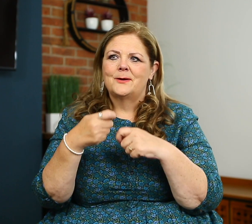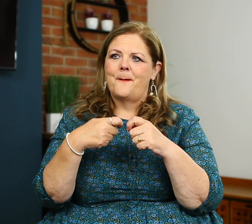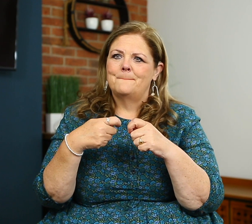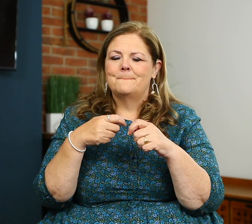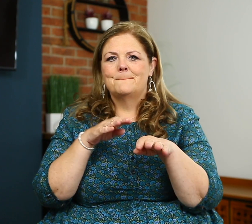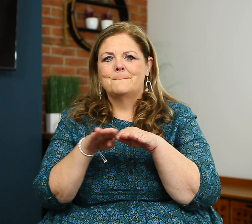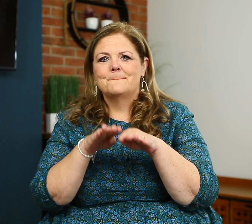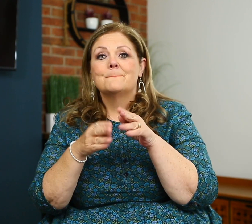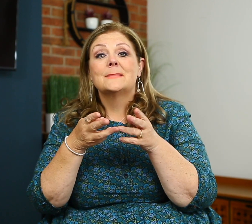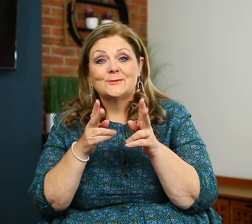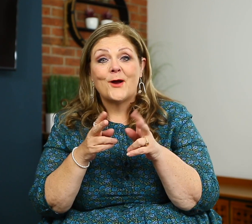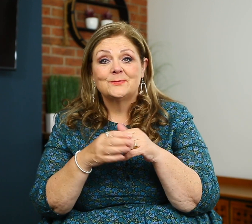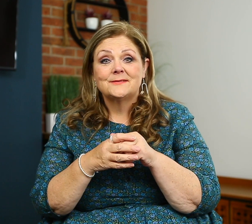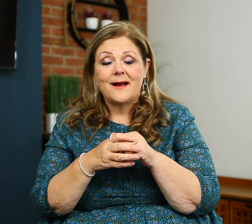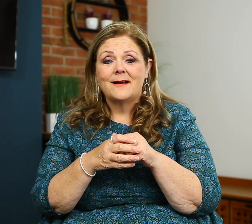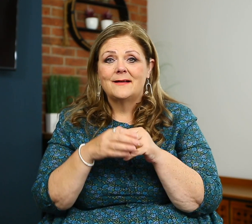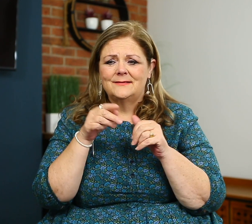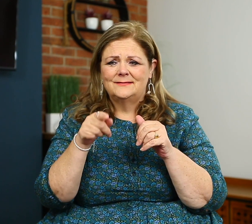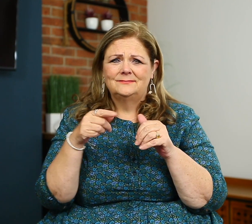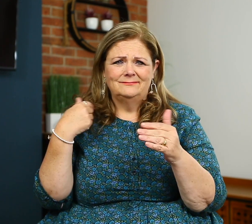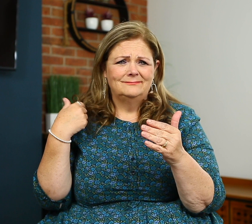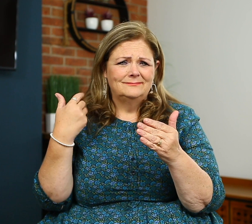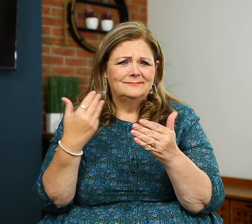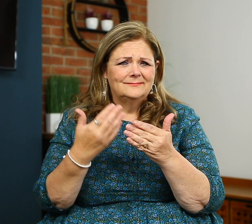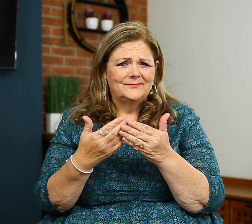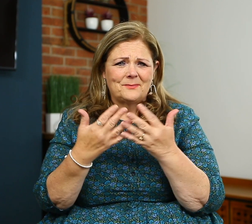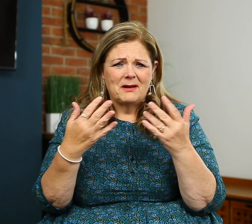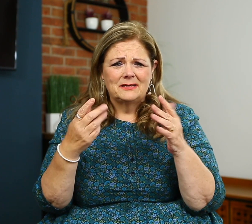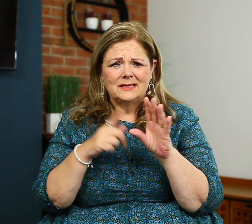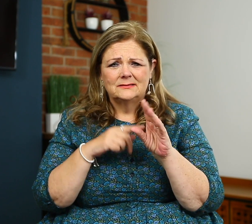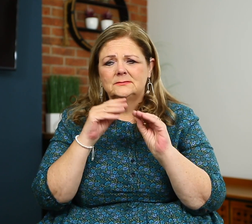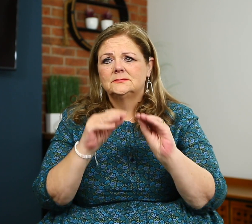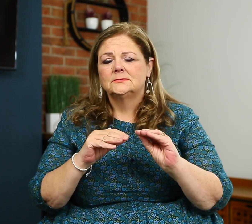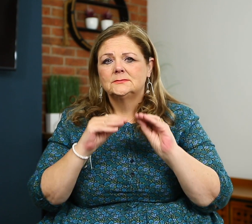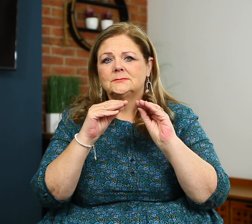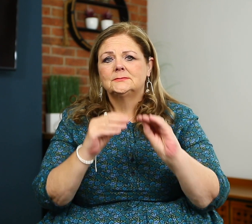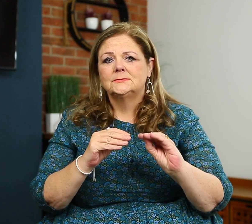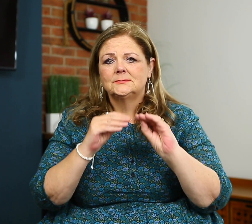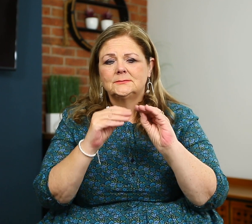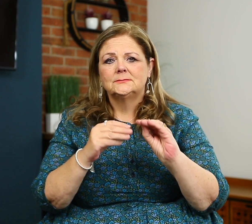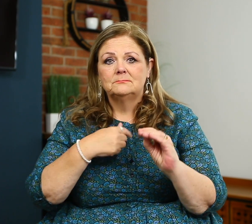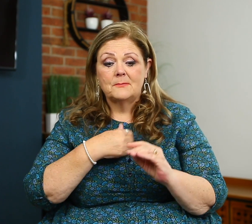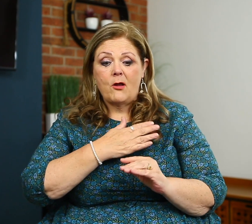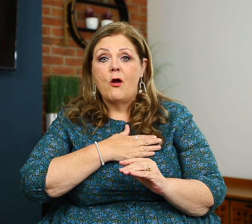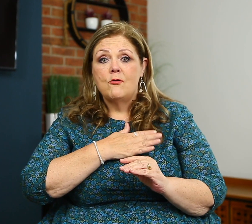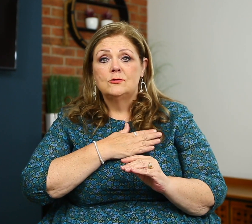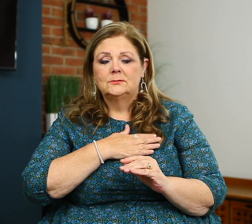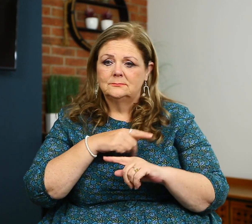advanced, and by level 6 people on the course can train to become BSL interpreters. I've spent many years putting my heart and soul